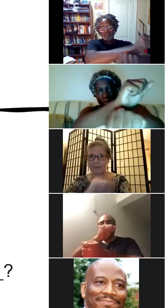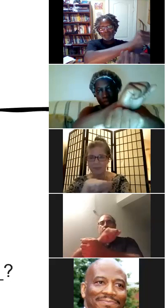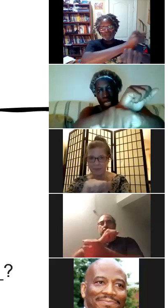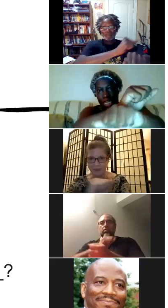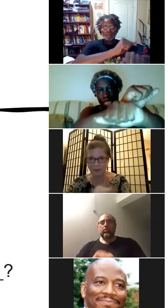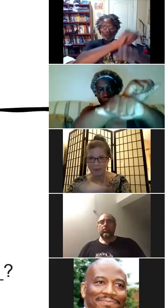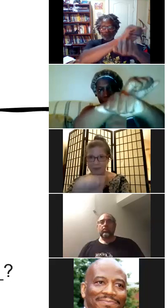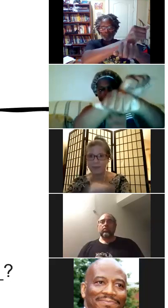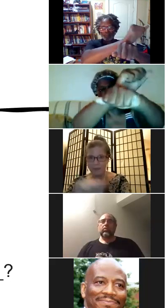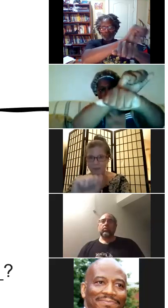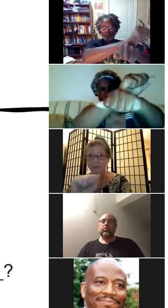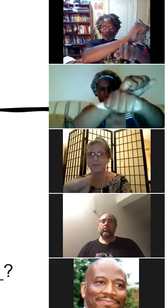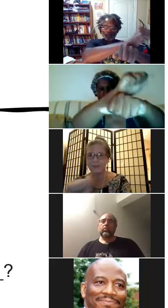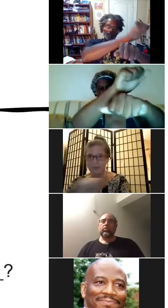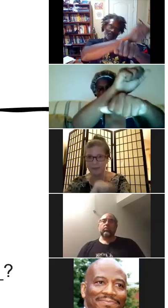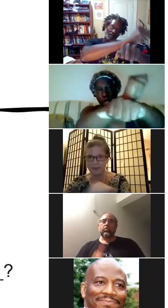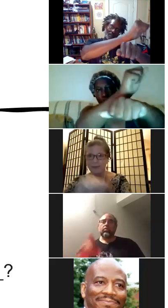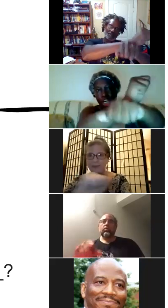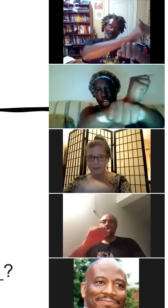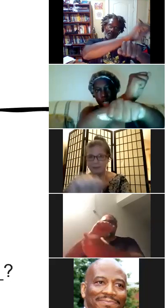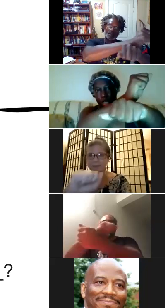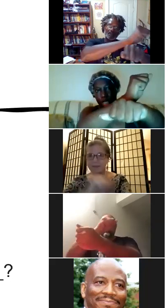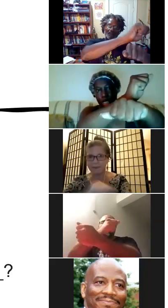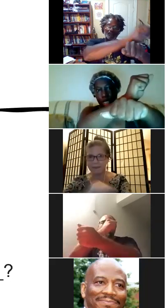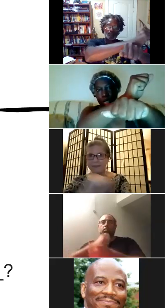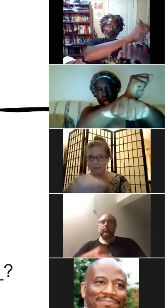your top of your non-dominant A hand. Work.